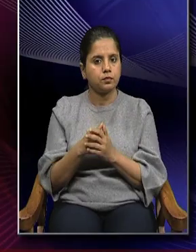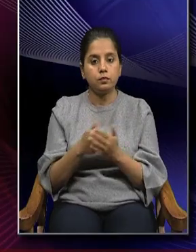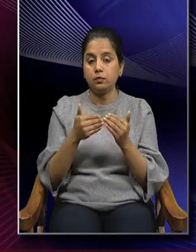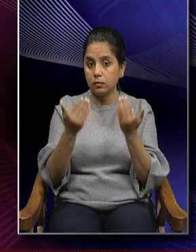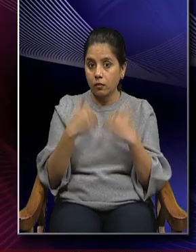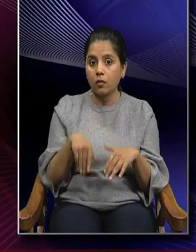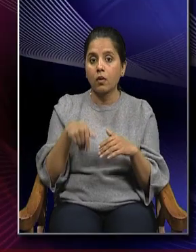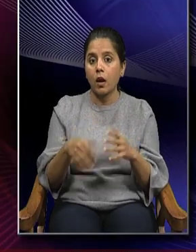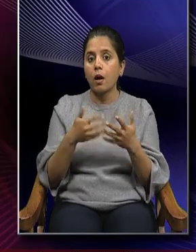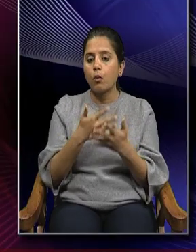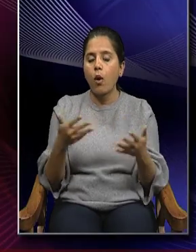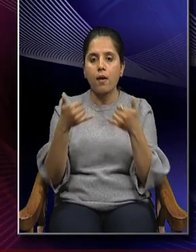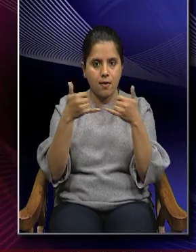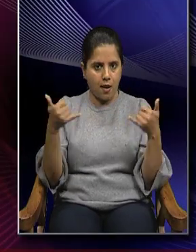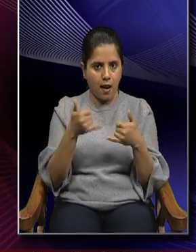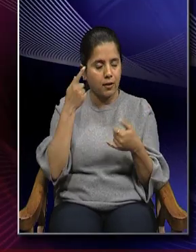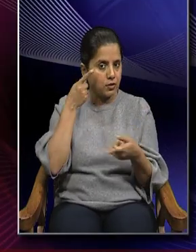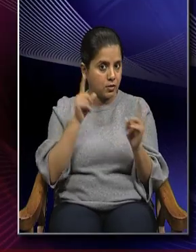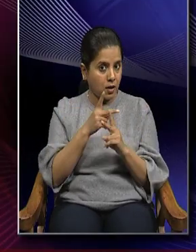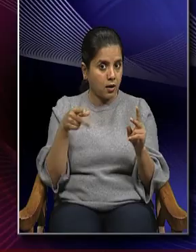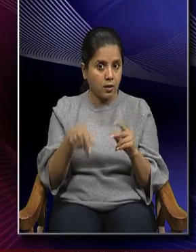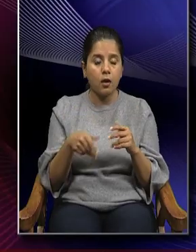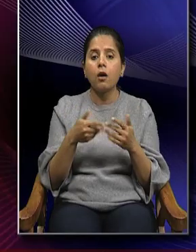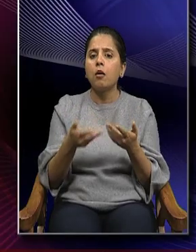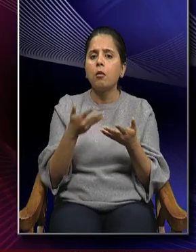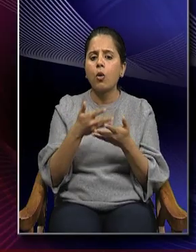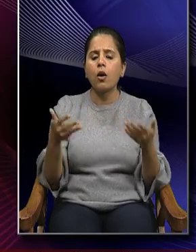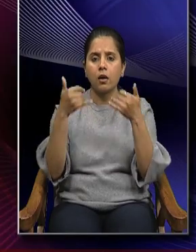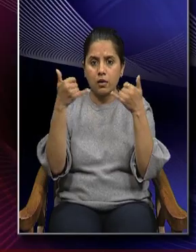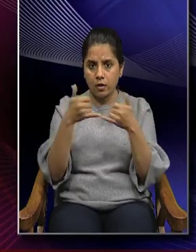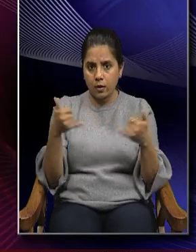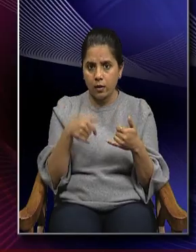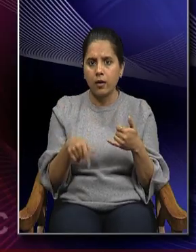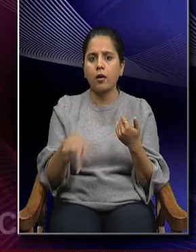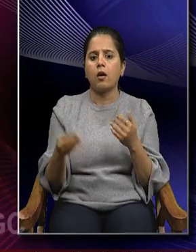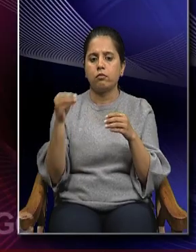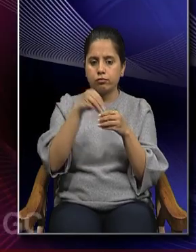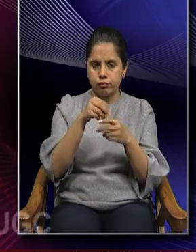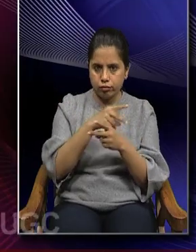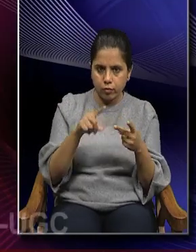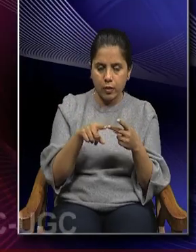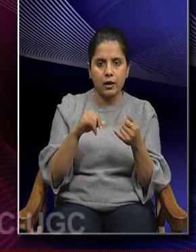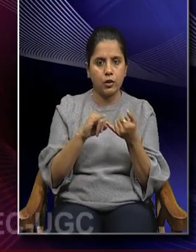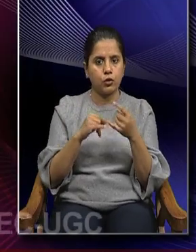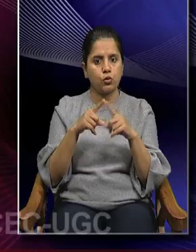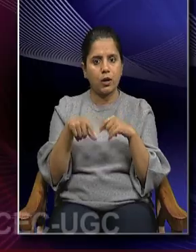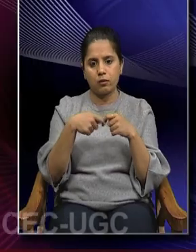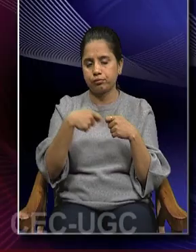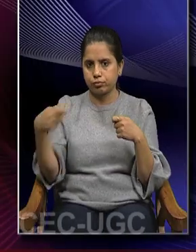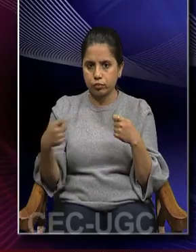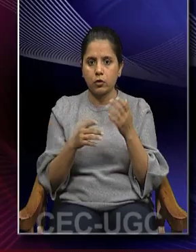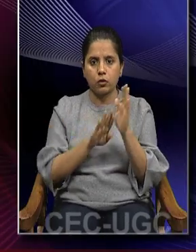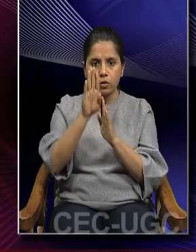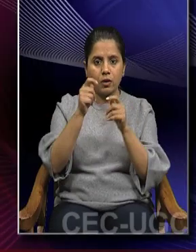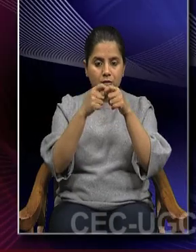product line strategy, here we talk about the product line stretching, filling. The stretching can be upward stretching,